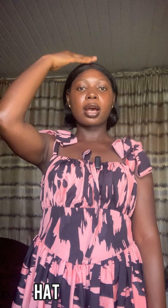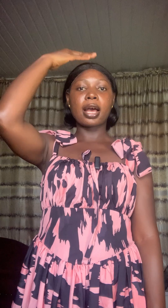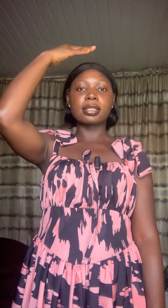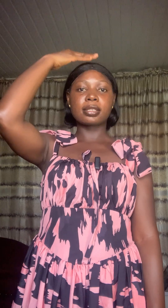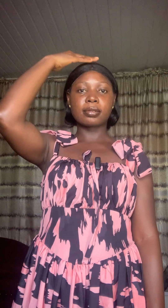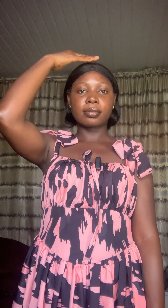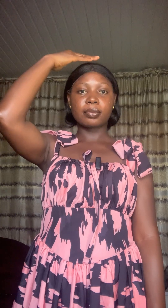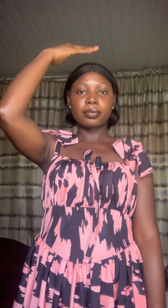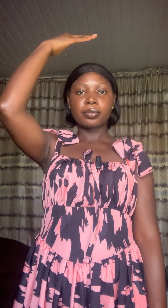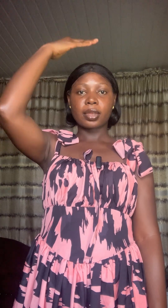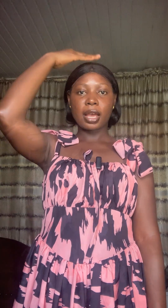hat.